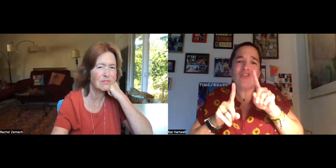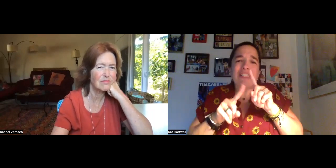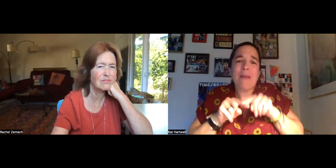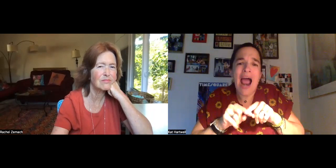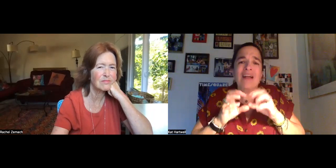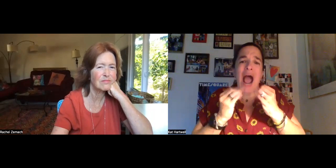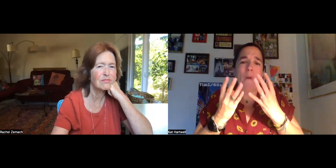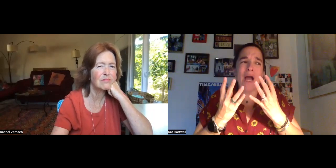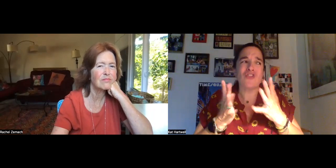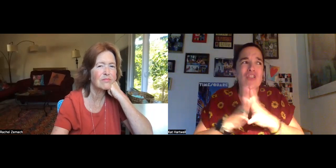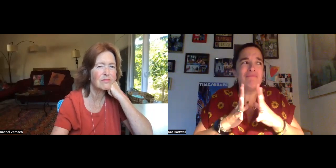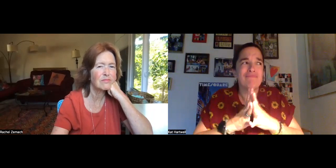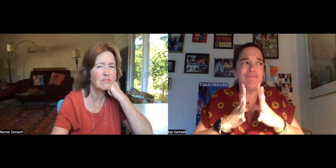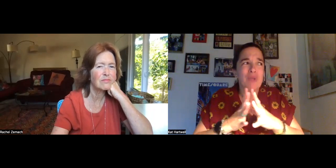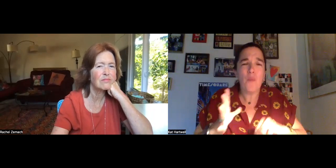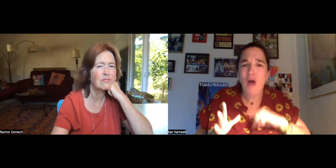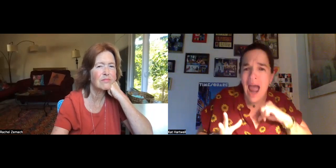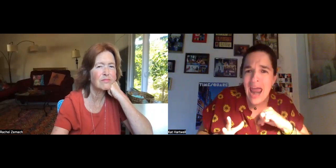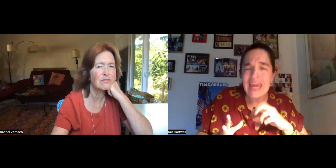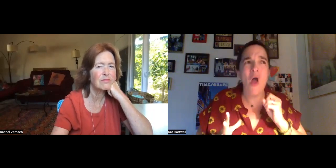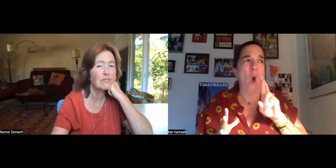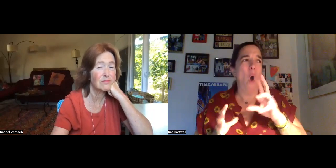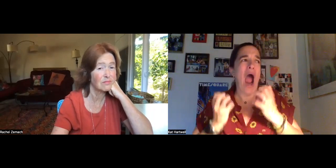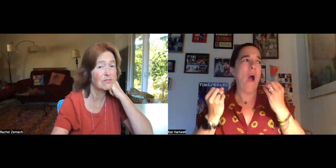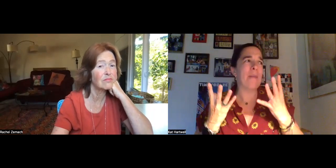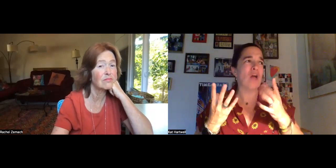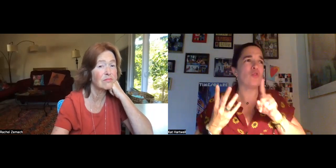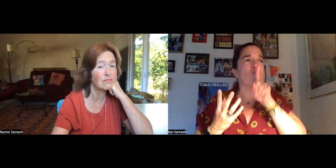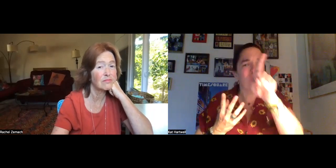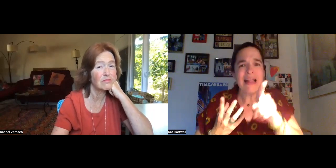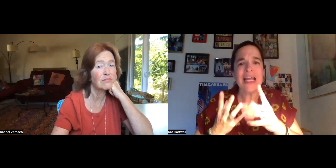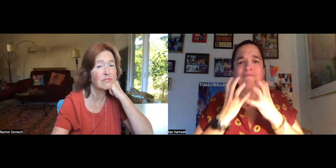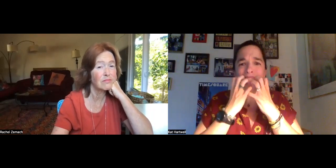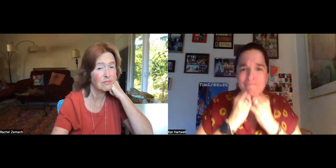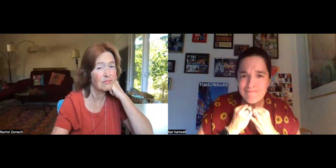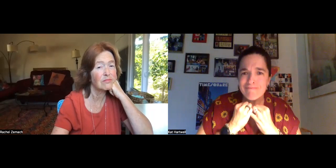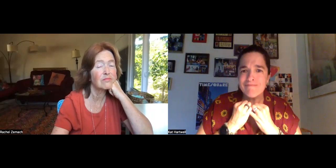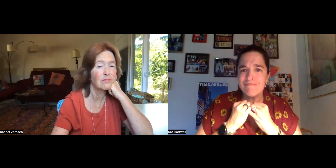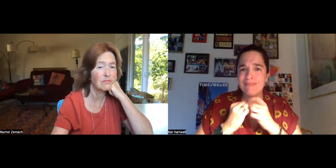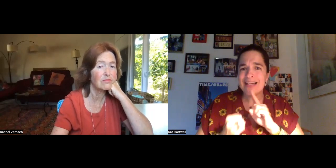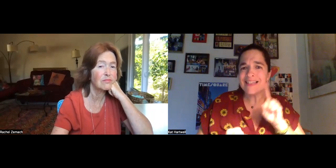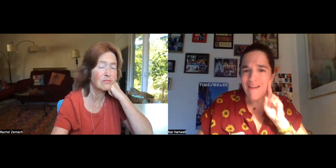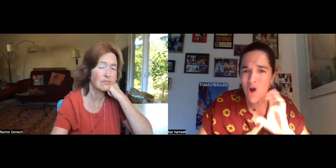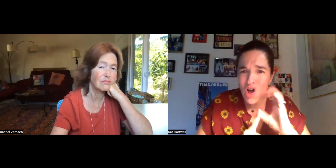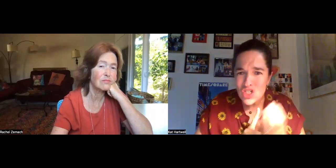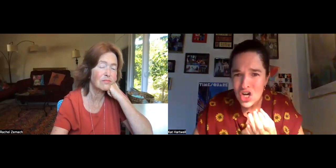it just depends how much pride or how much you really. Deaf